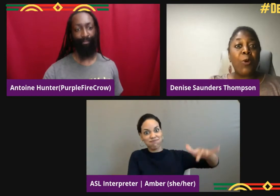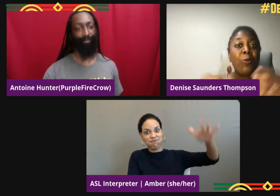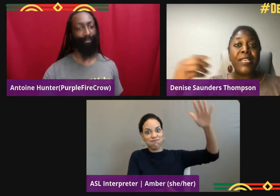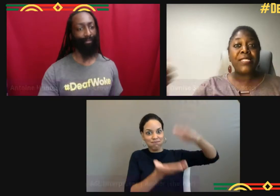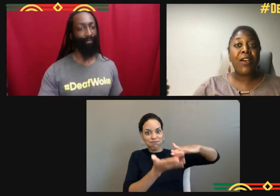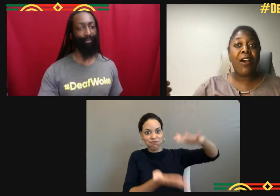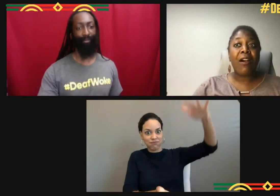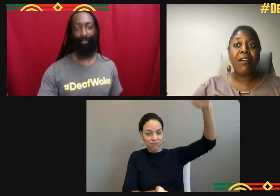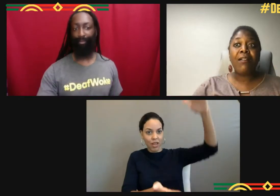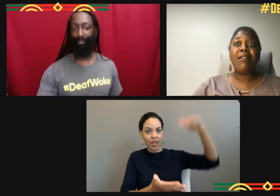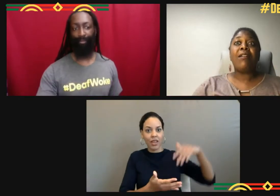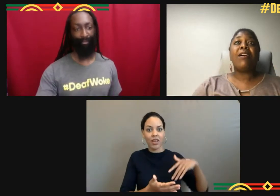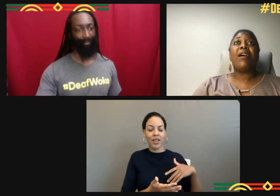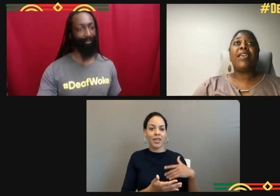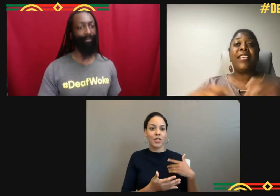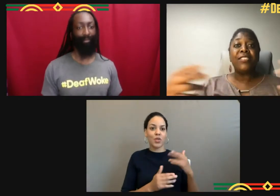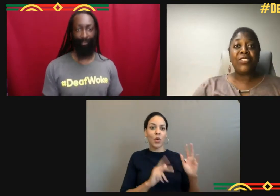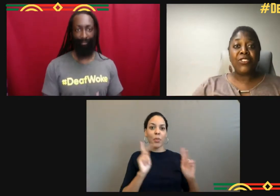it. We saw